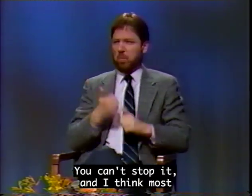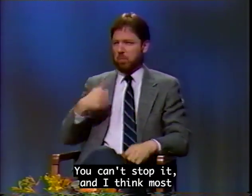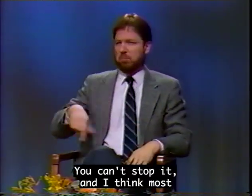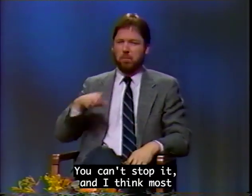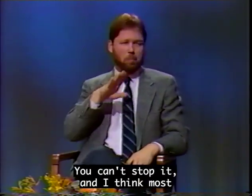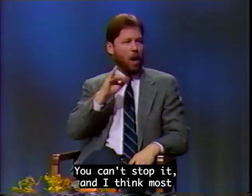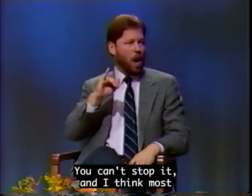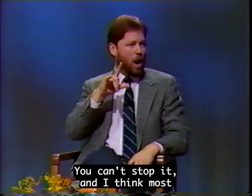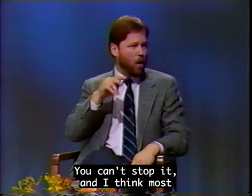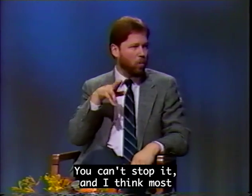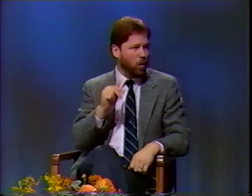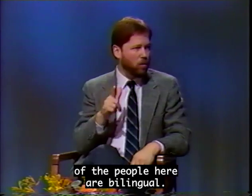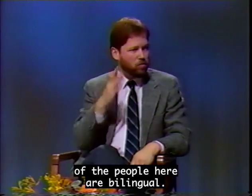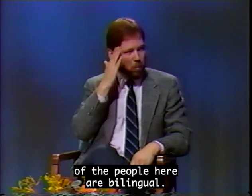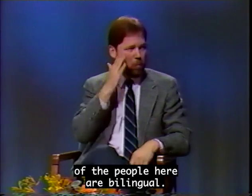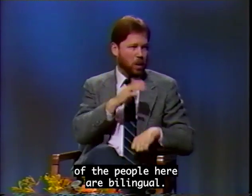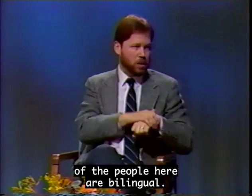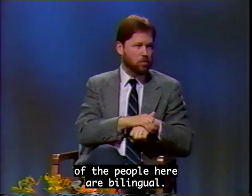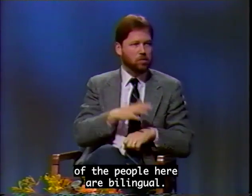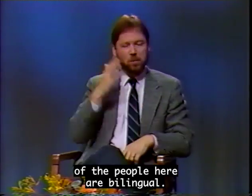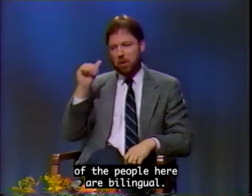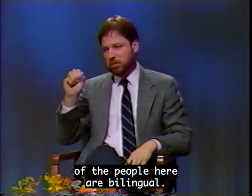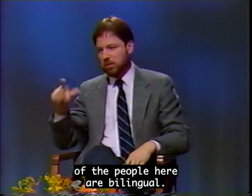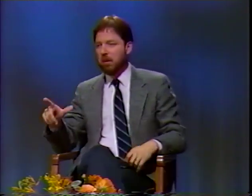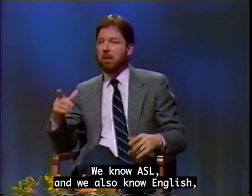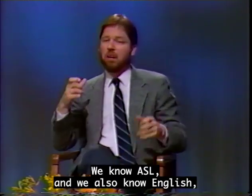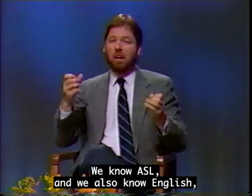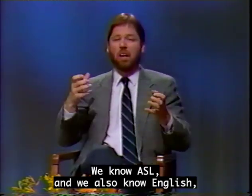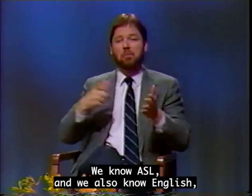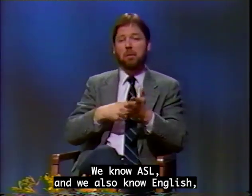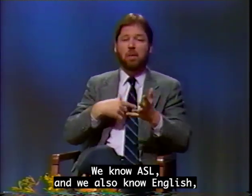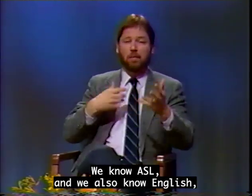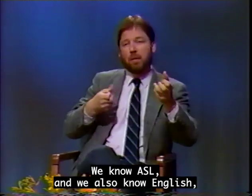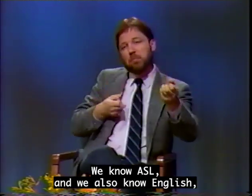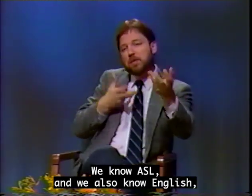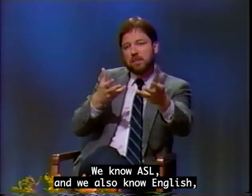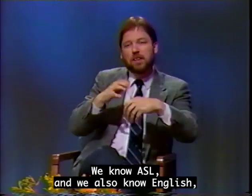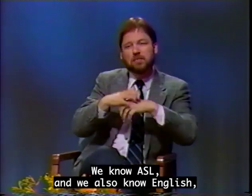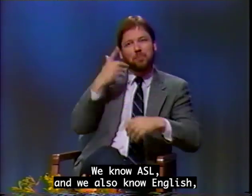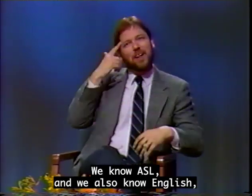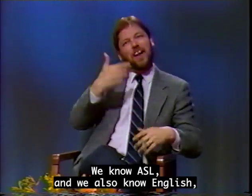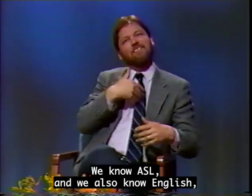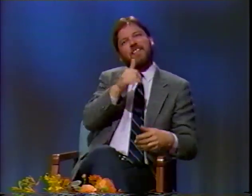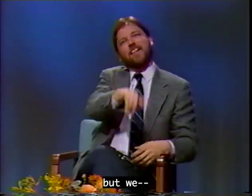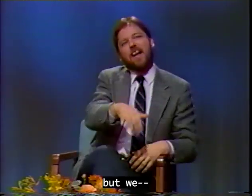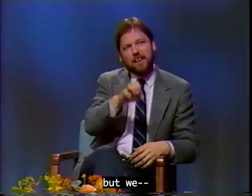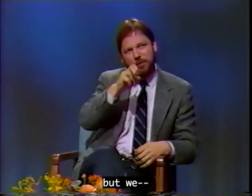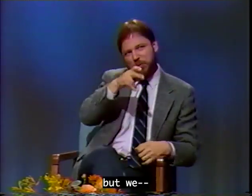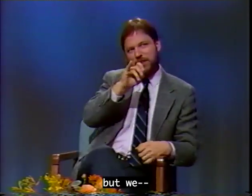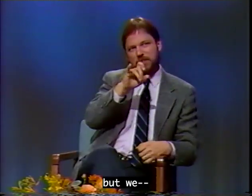it, and I think most of the people here are bilingual. We know ASL and we also know English, but